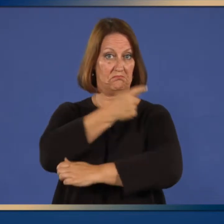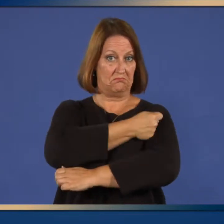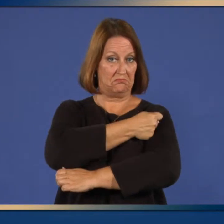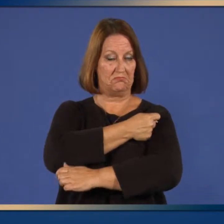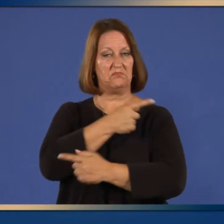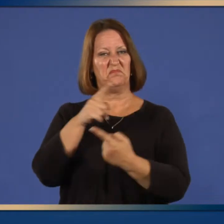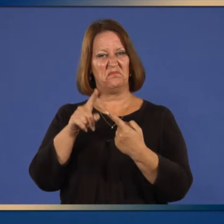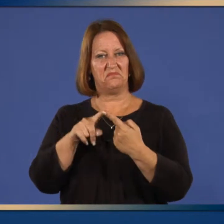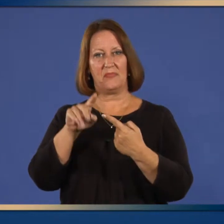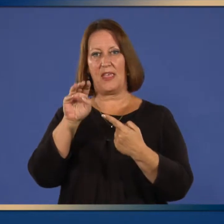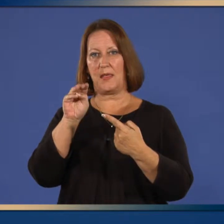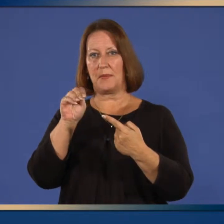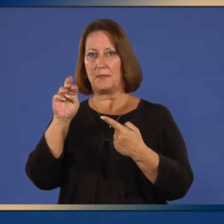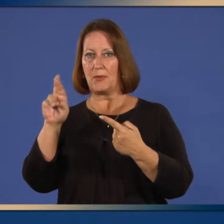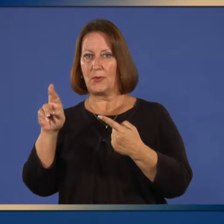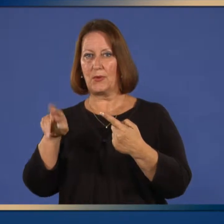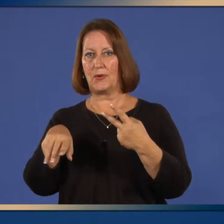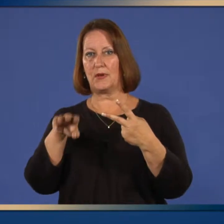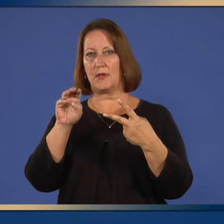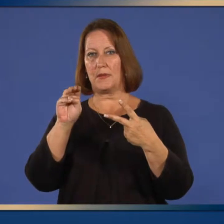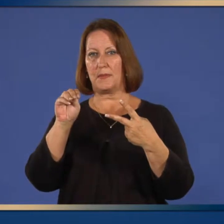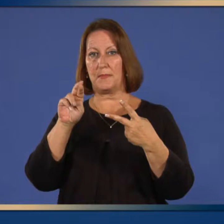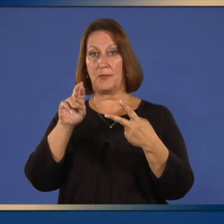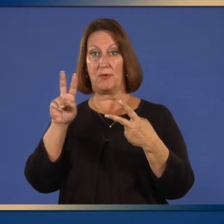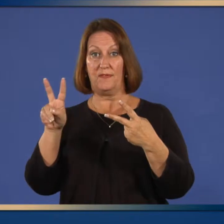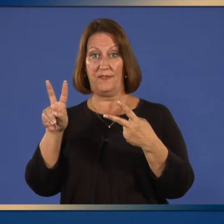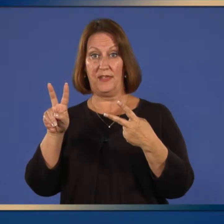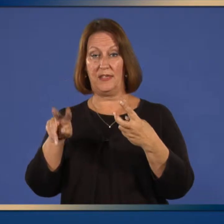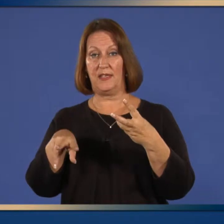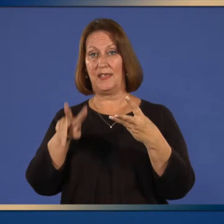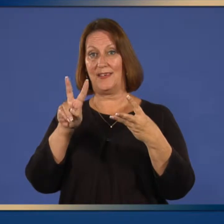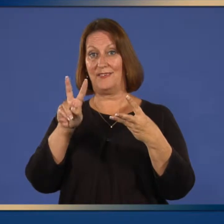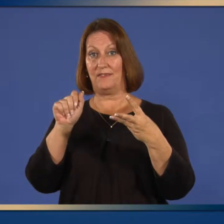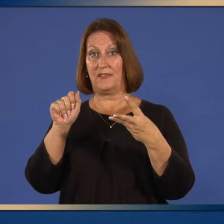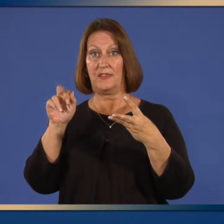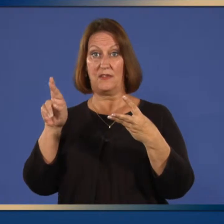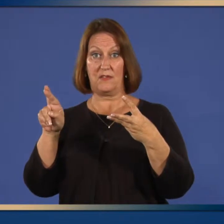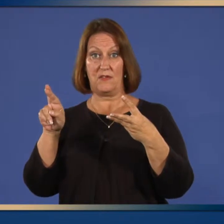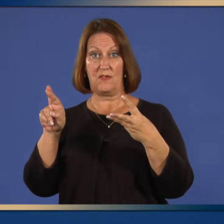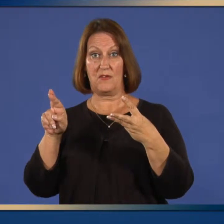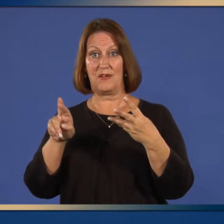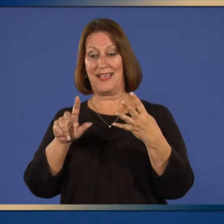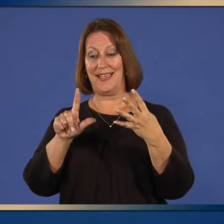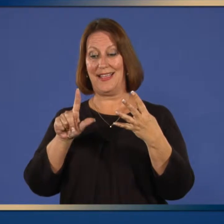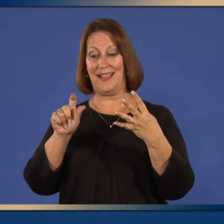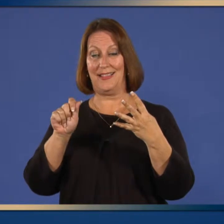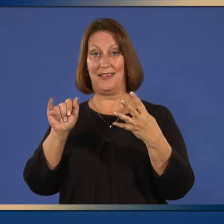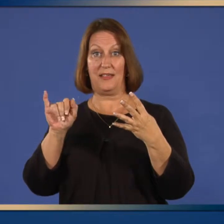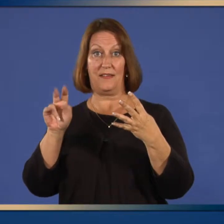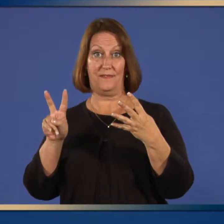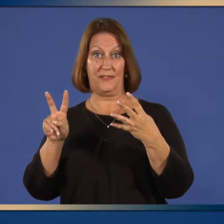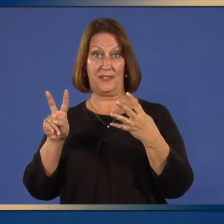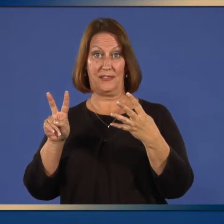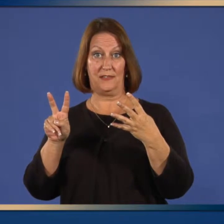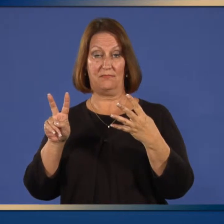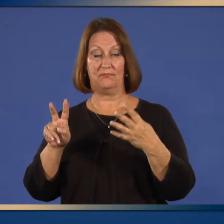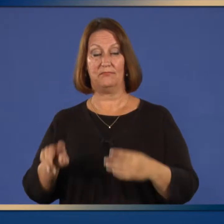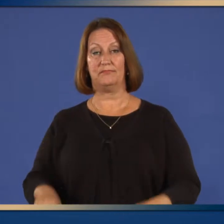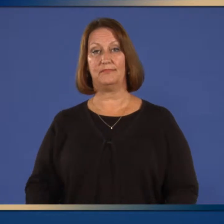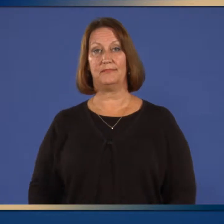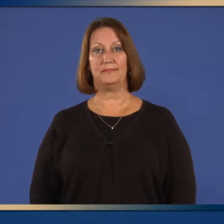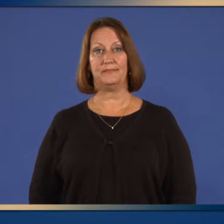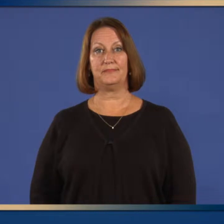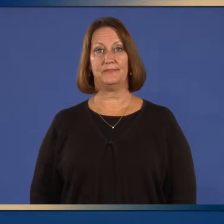should be postponed until after chemotherapy or long-term high-dose